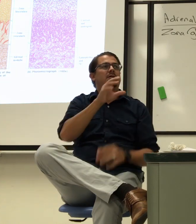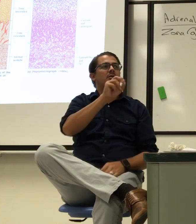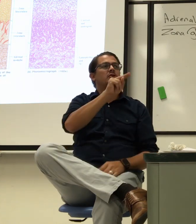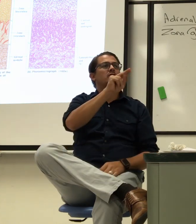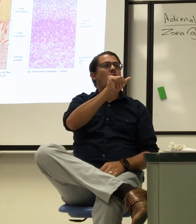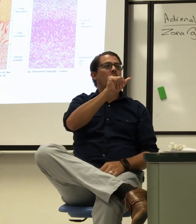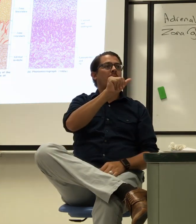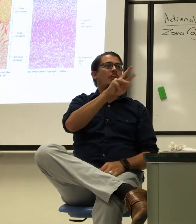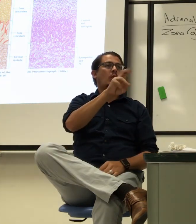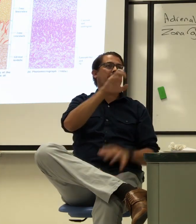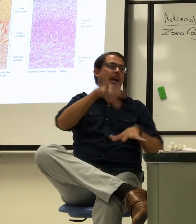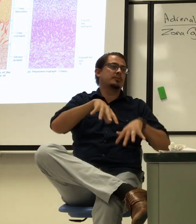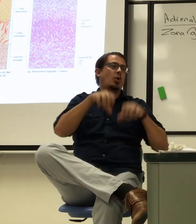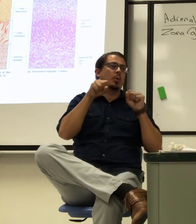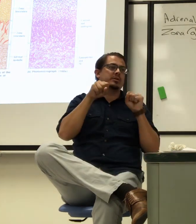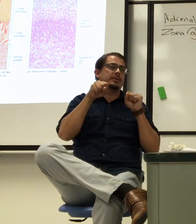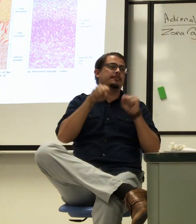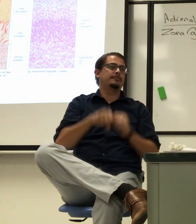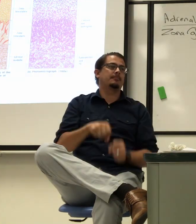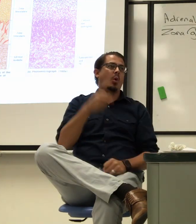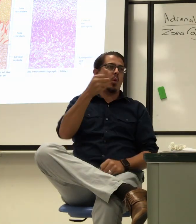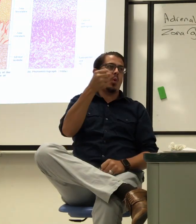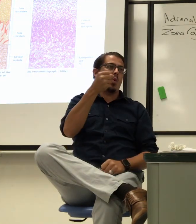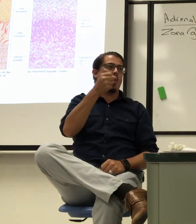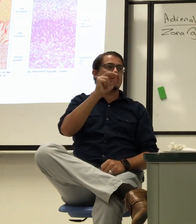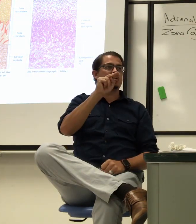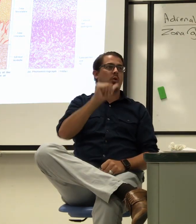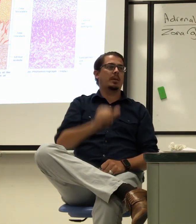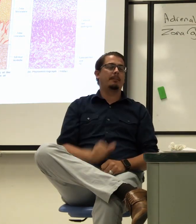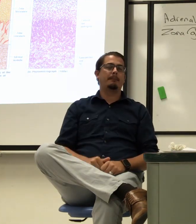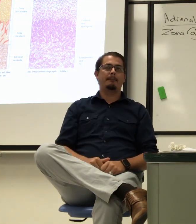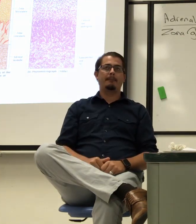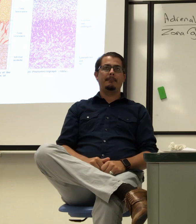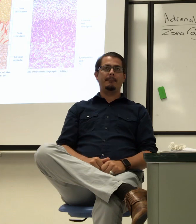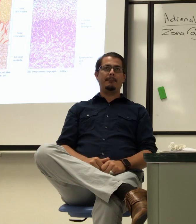reabsorption. Okay?